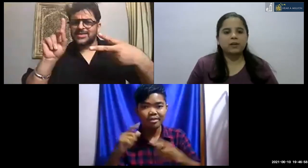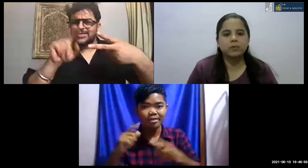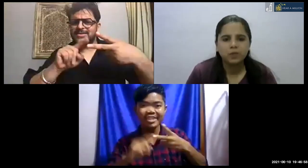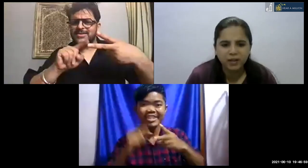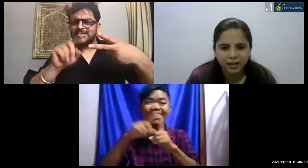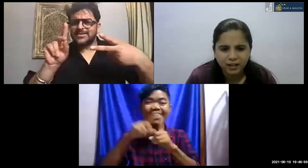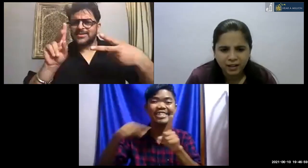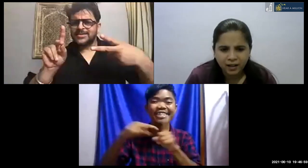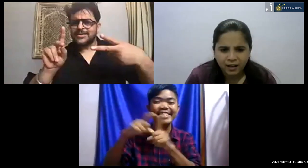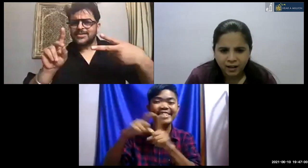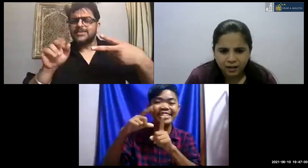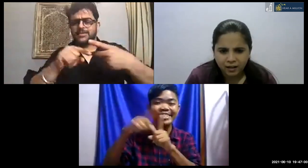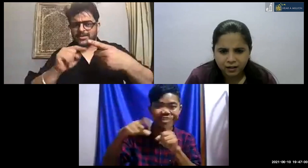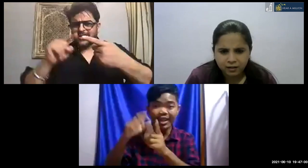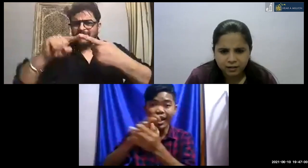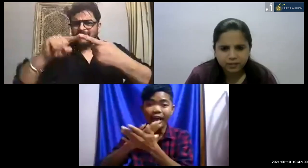Okay, so I've been working.